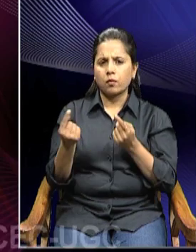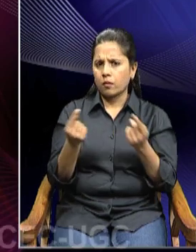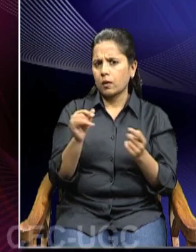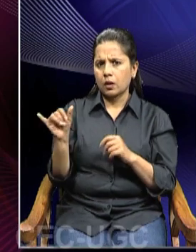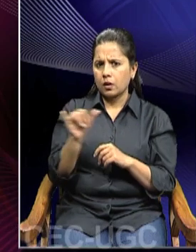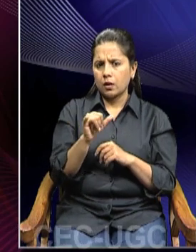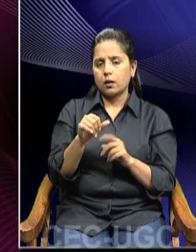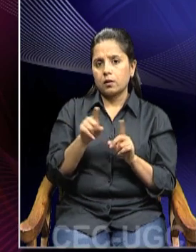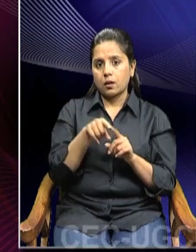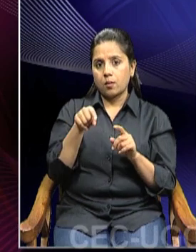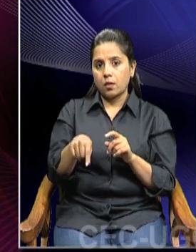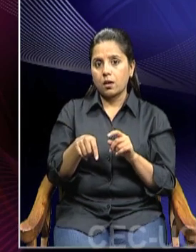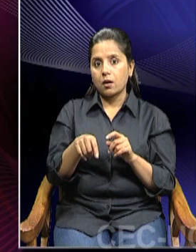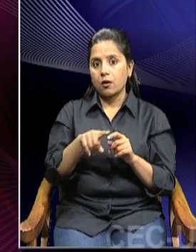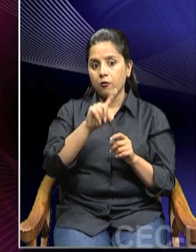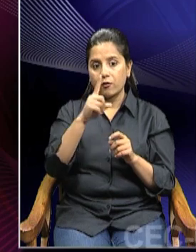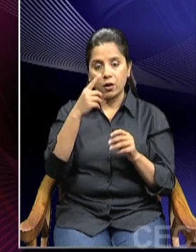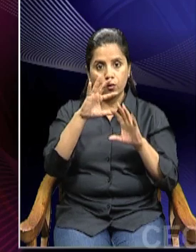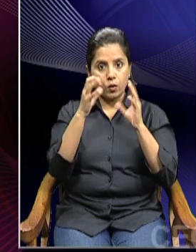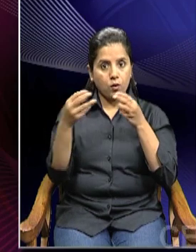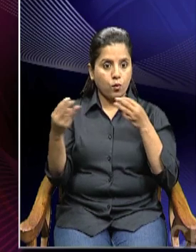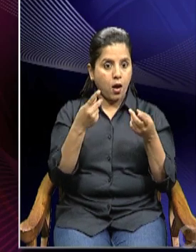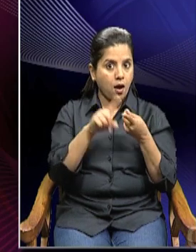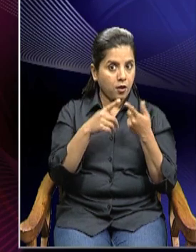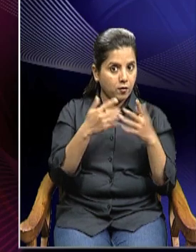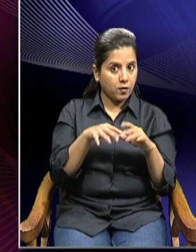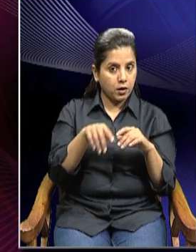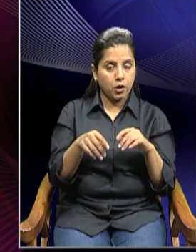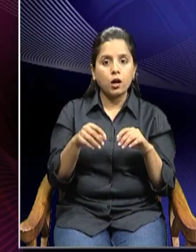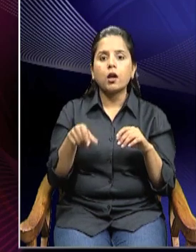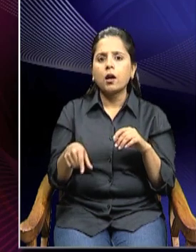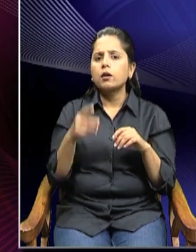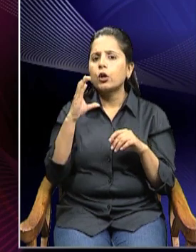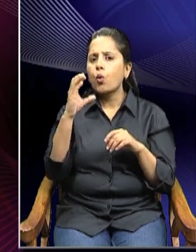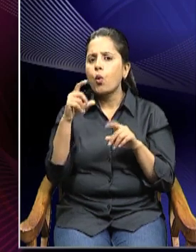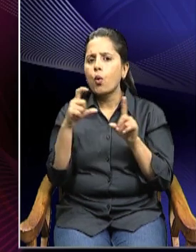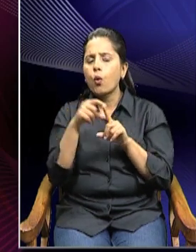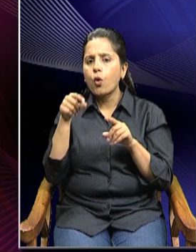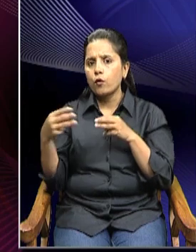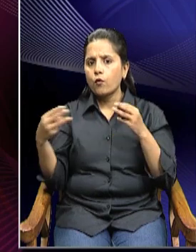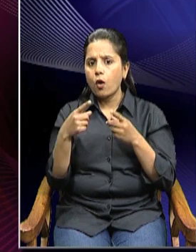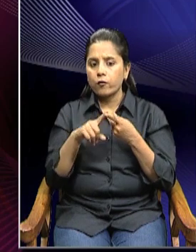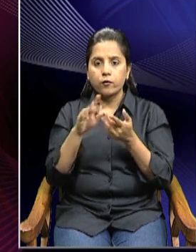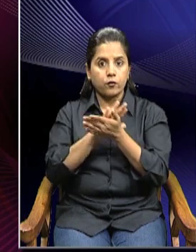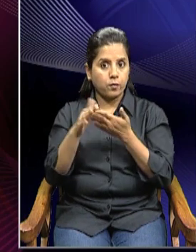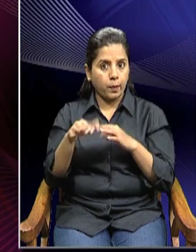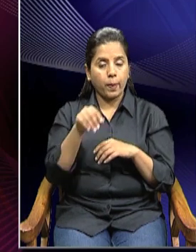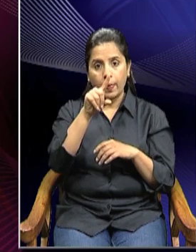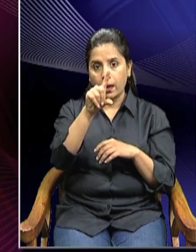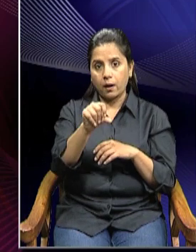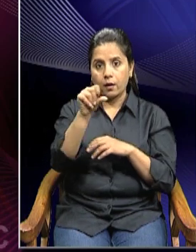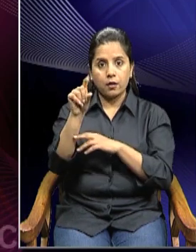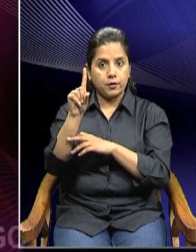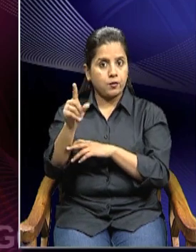Similarly, just as after the end of the First World War, at the end of Cold War, that was after